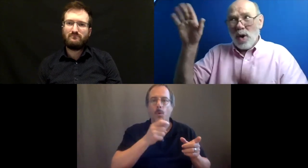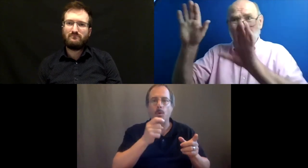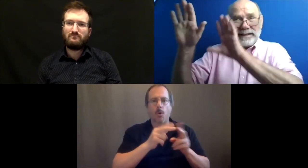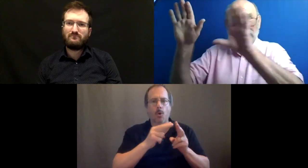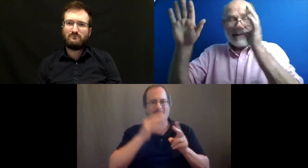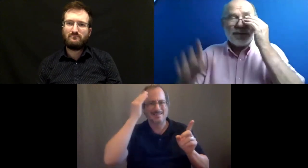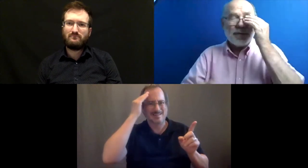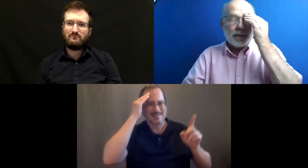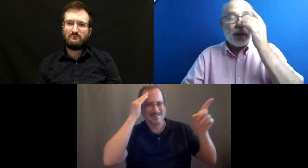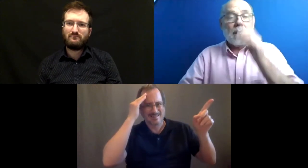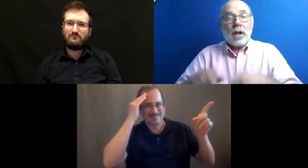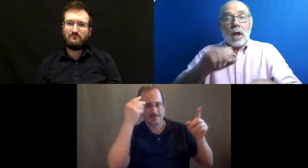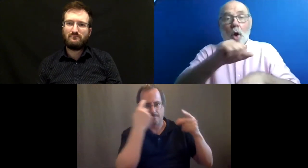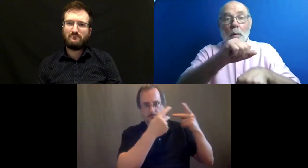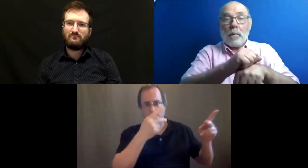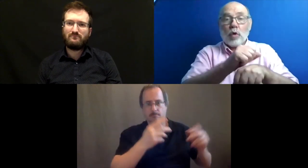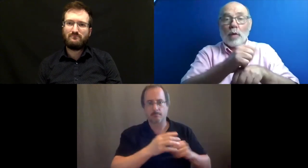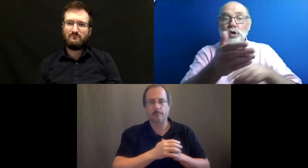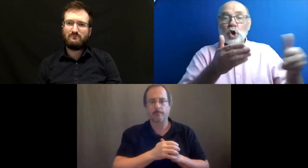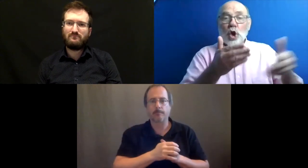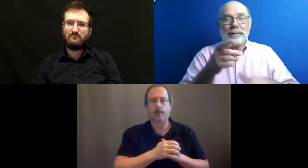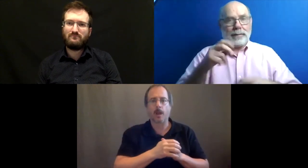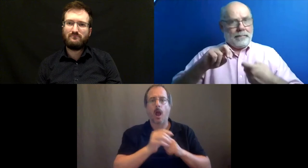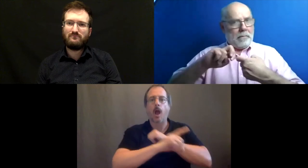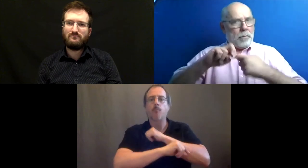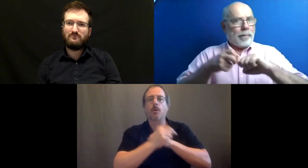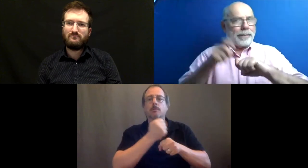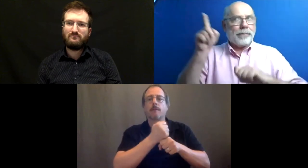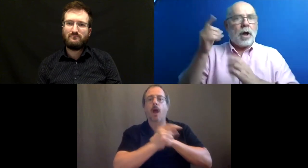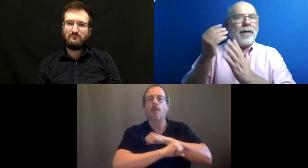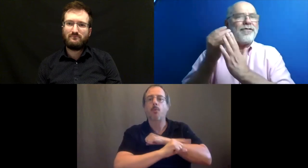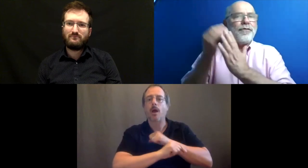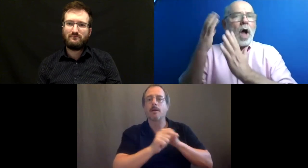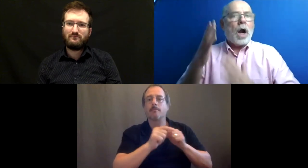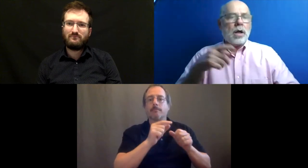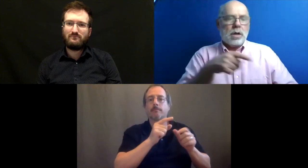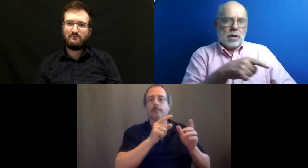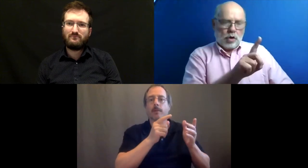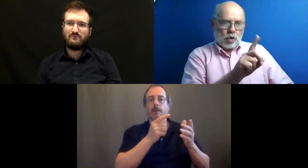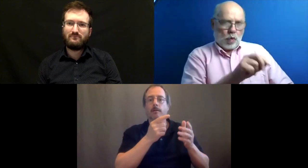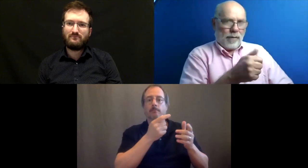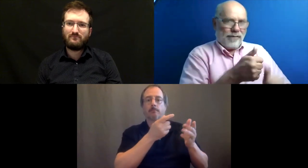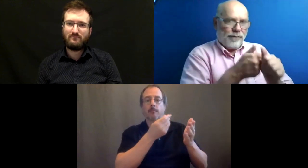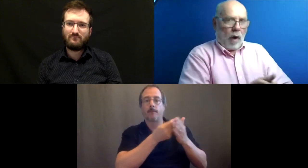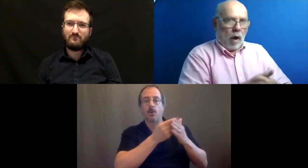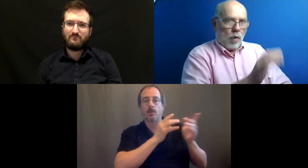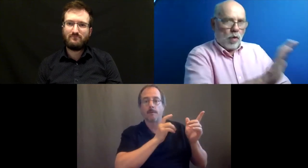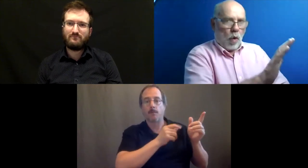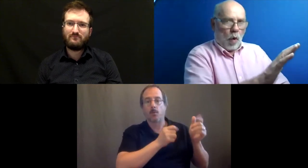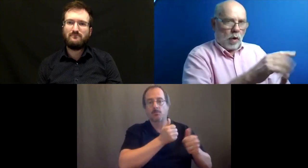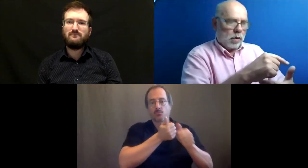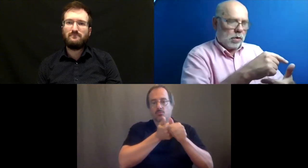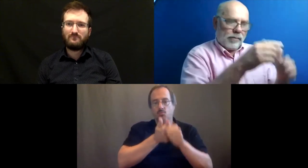courses, and we need to better understand these policies in place. The problems are